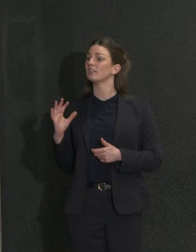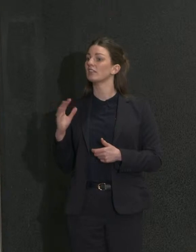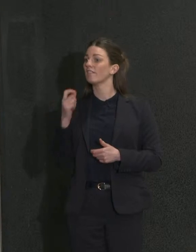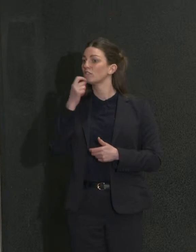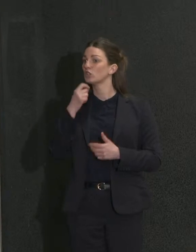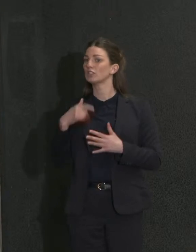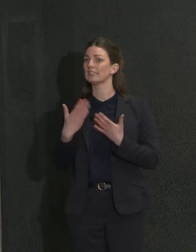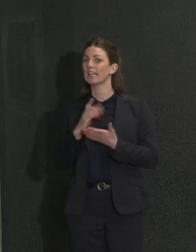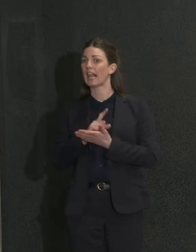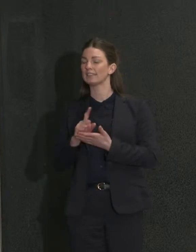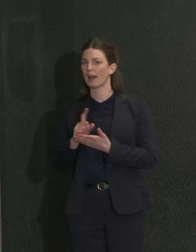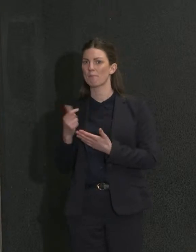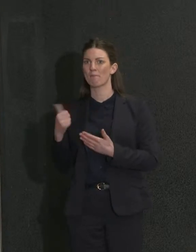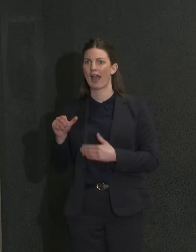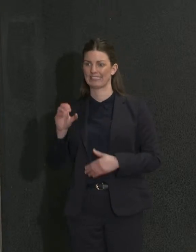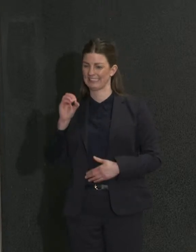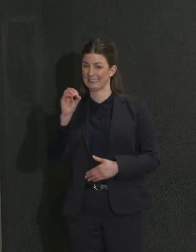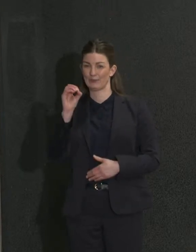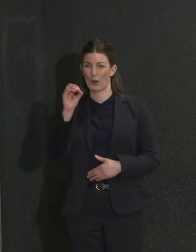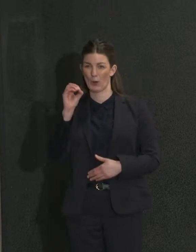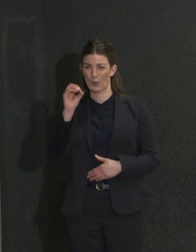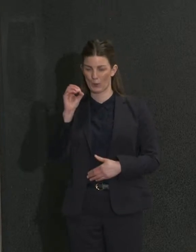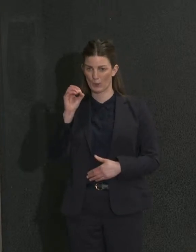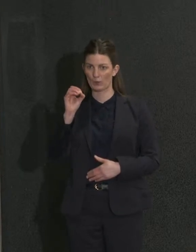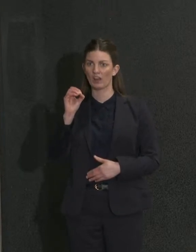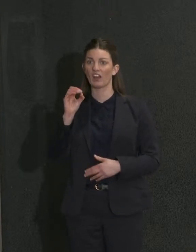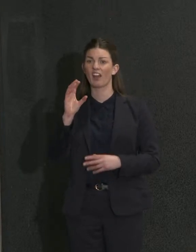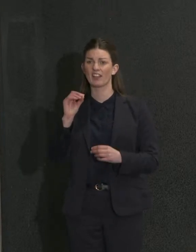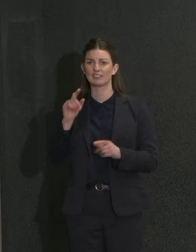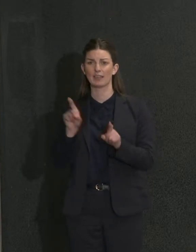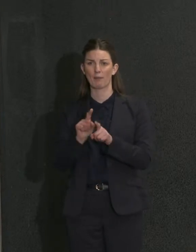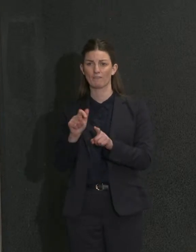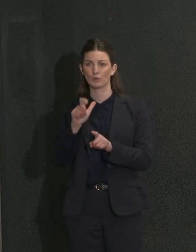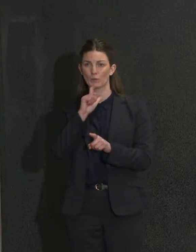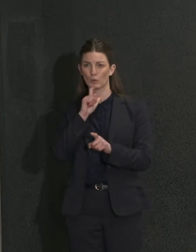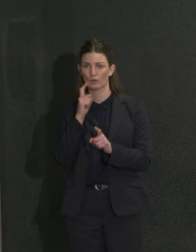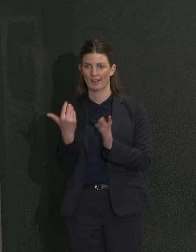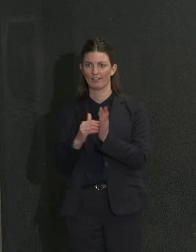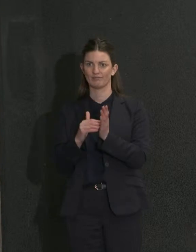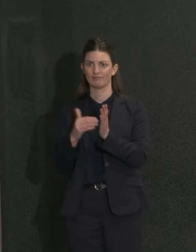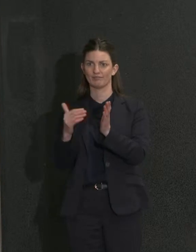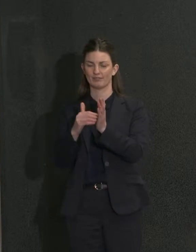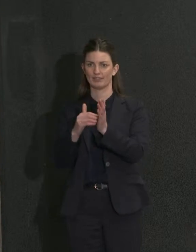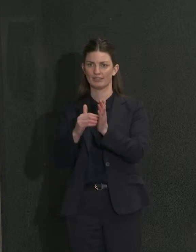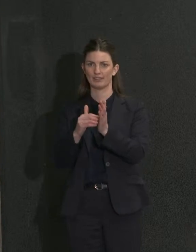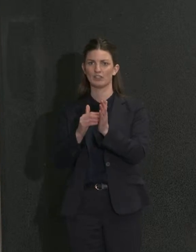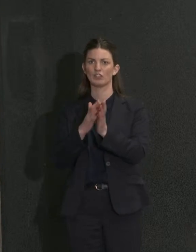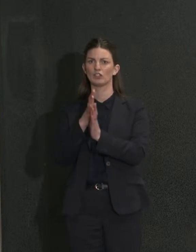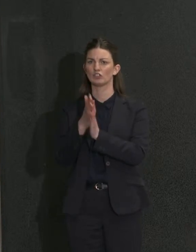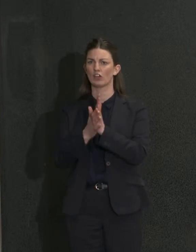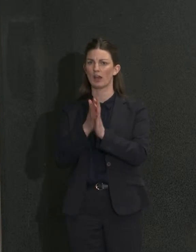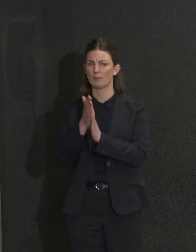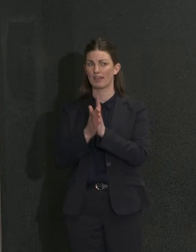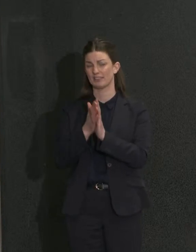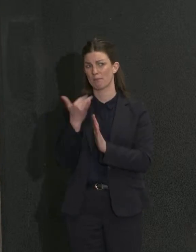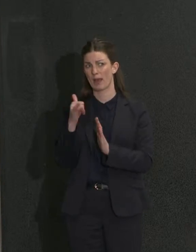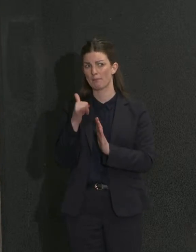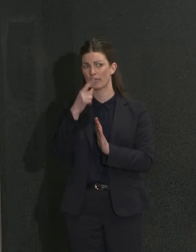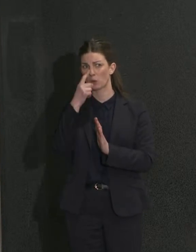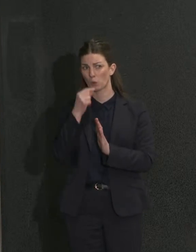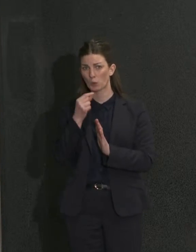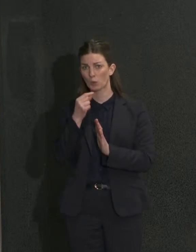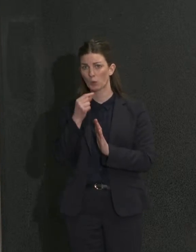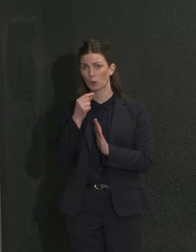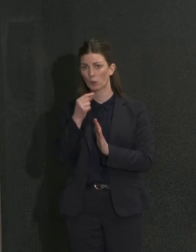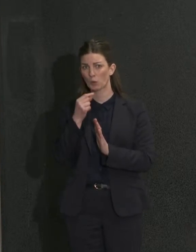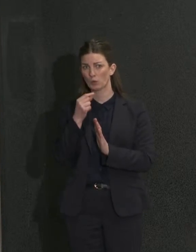these cases that are a concern, potentially linked to these current cases, really going back pretty much until, like, during the